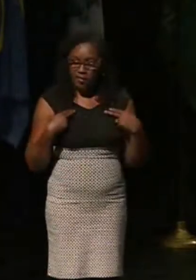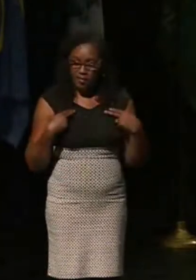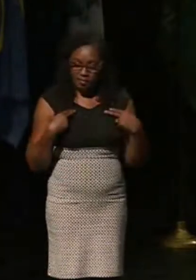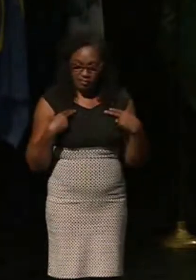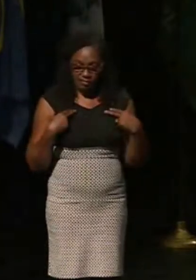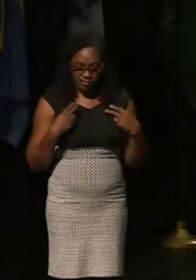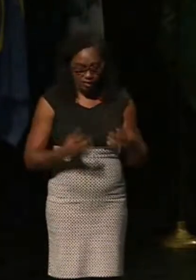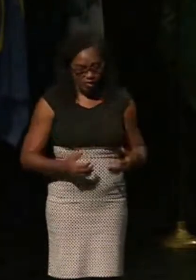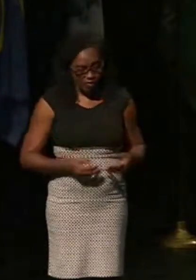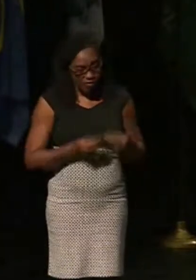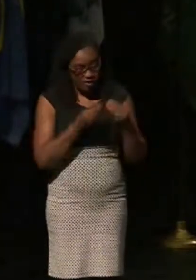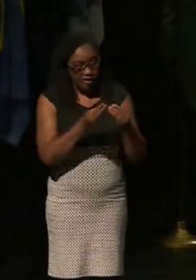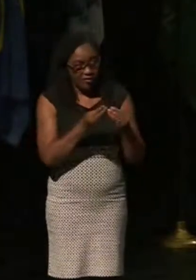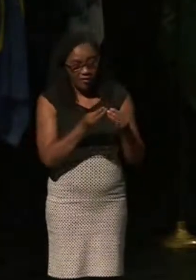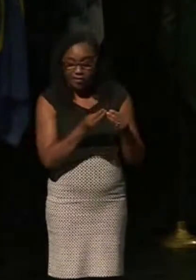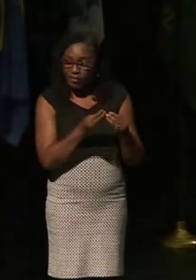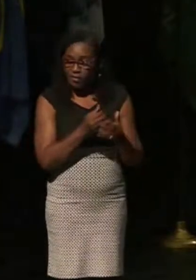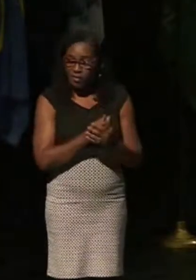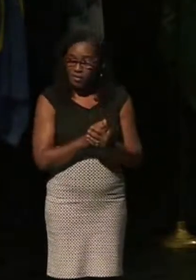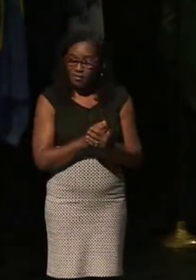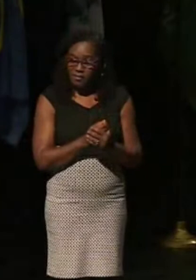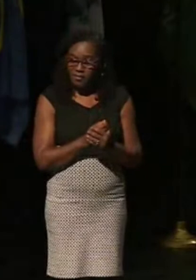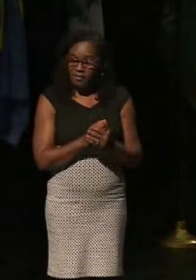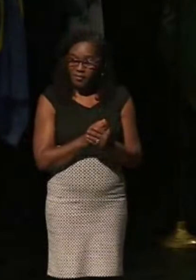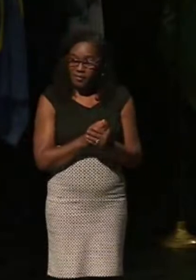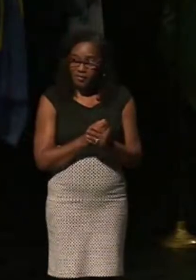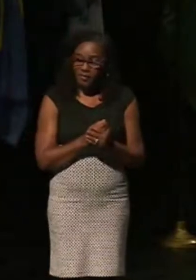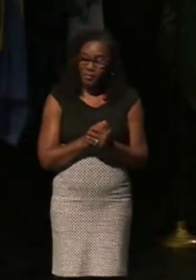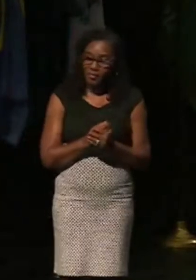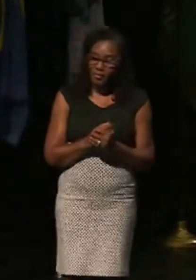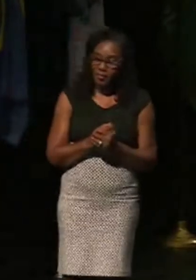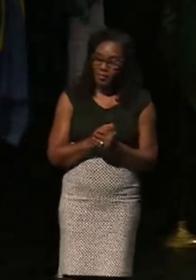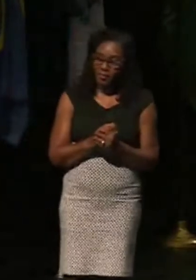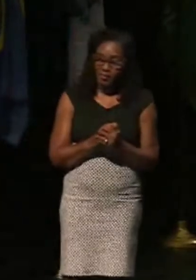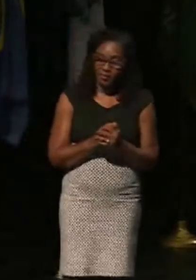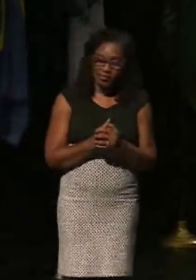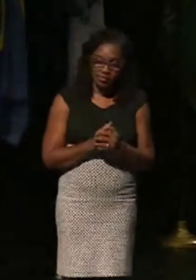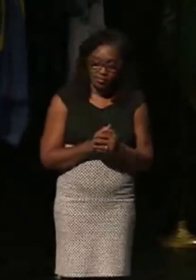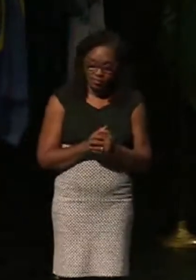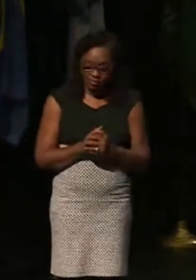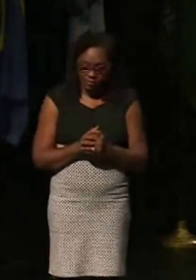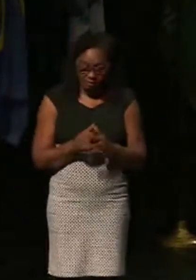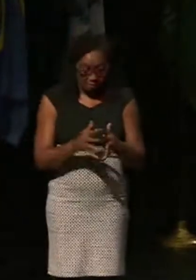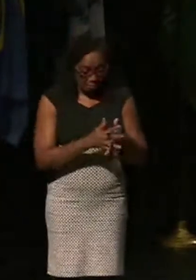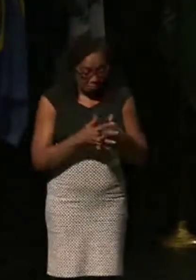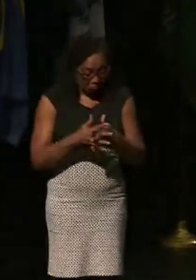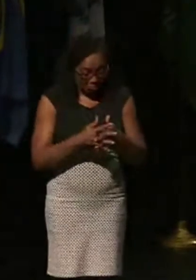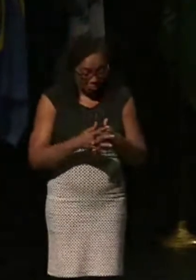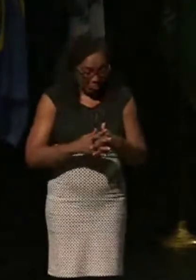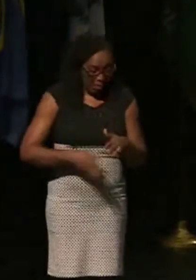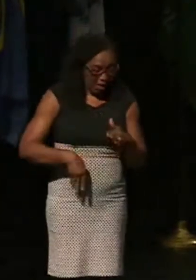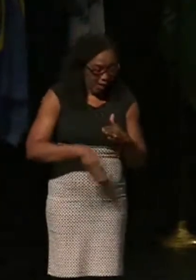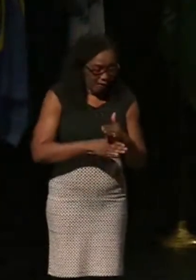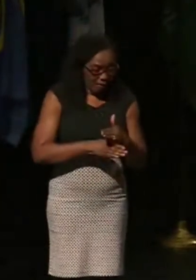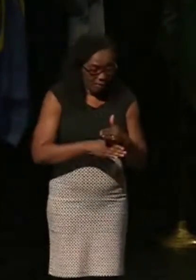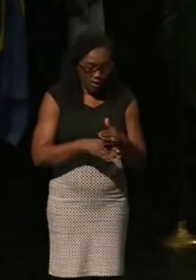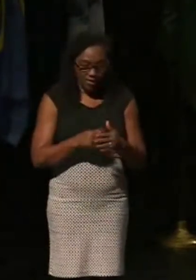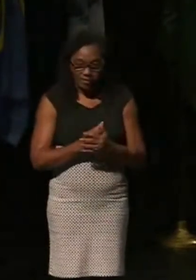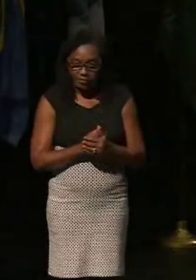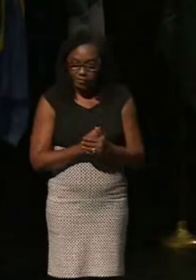of America's Football. This is a new name for the America's Netball, sorry. This is a new name